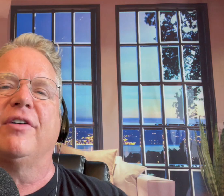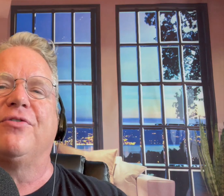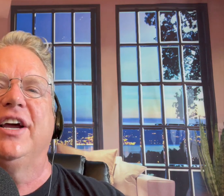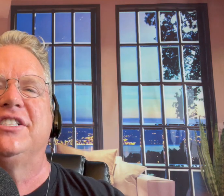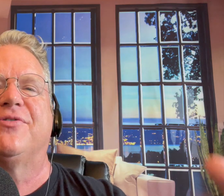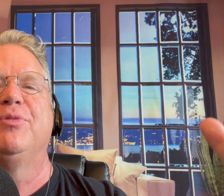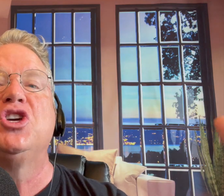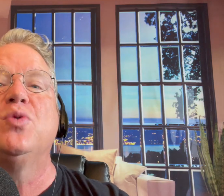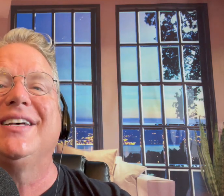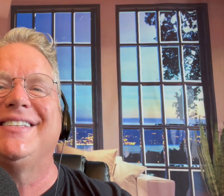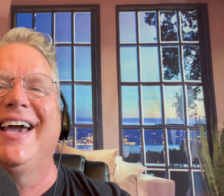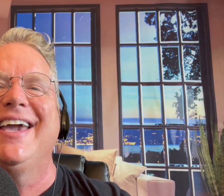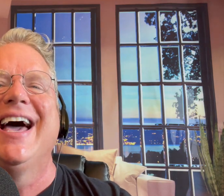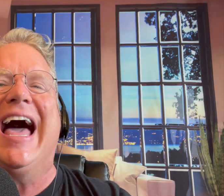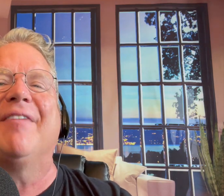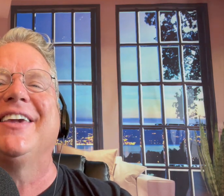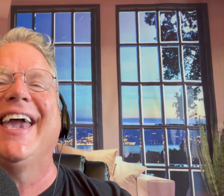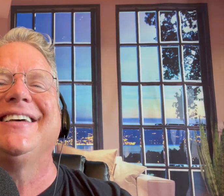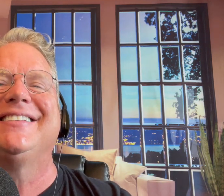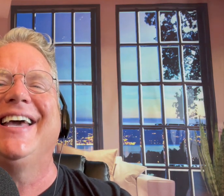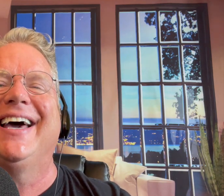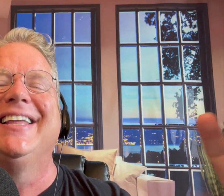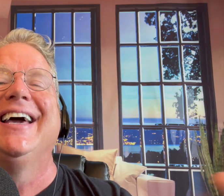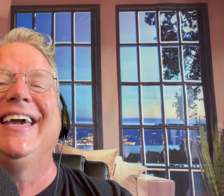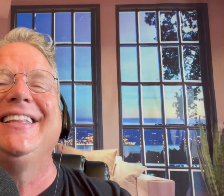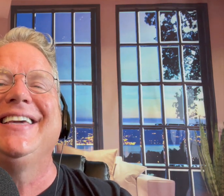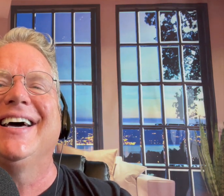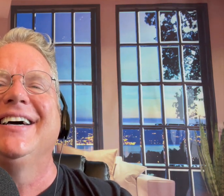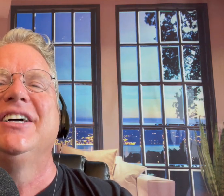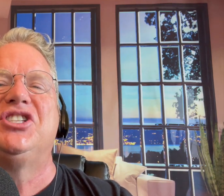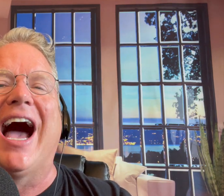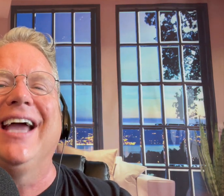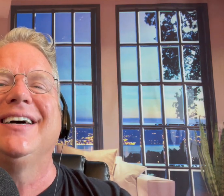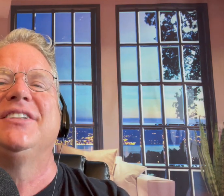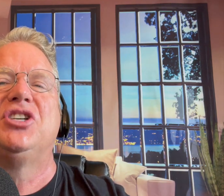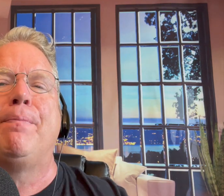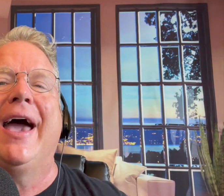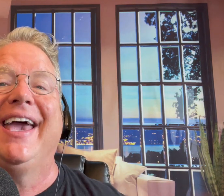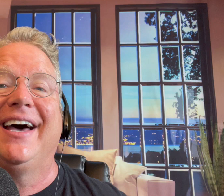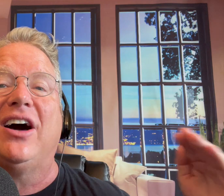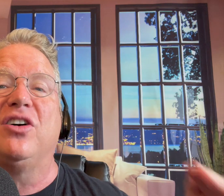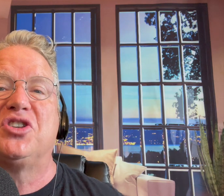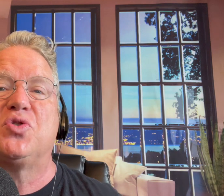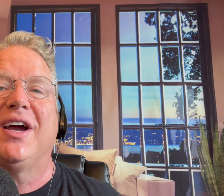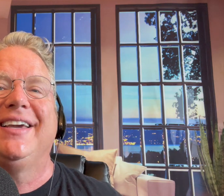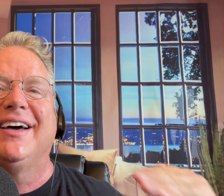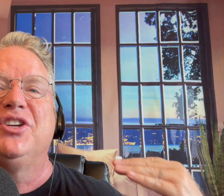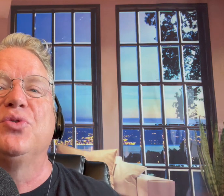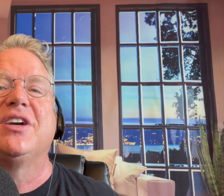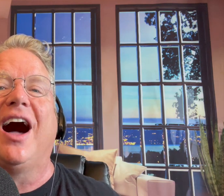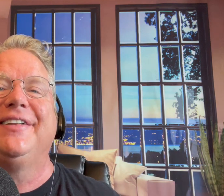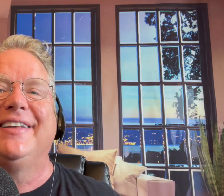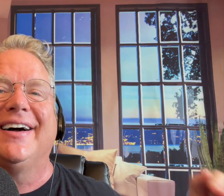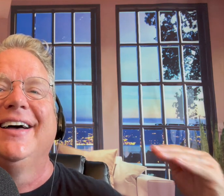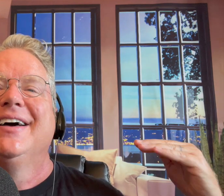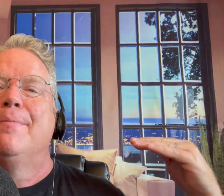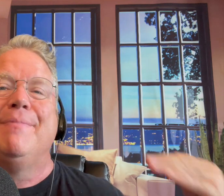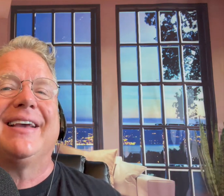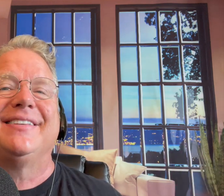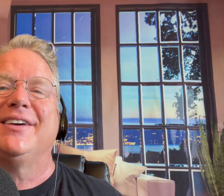all of our friends from the USA, Afghanistan, India, China, Japan, Australia,